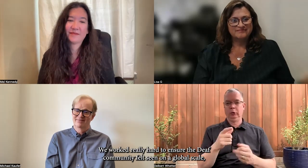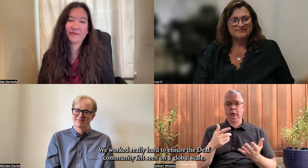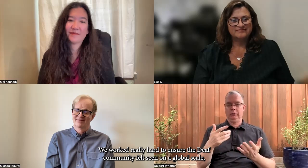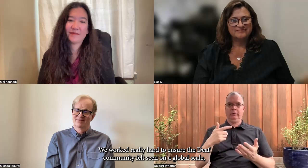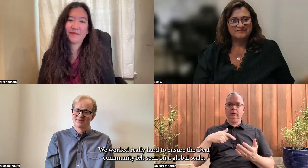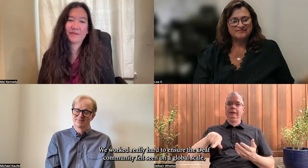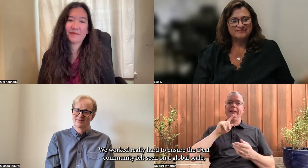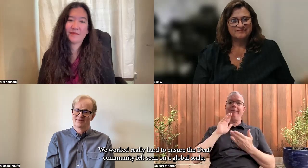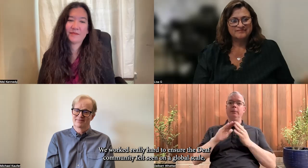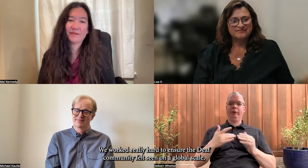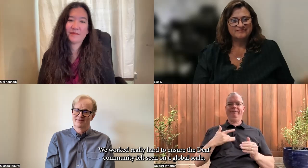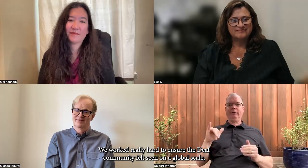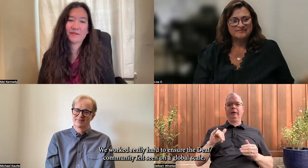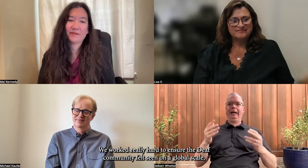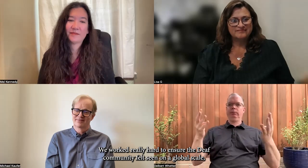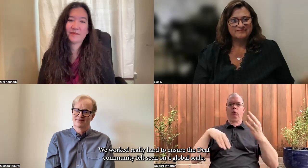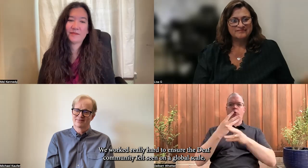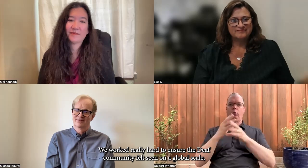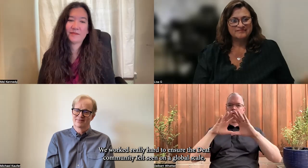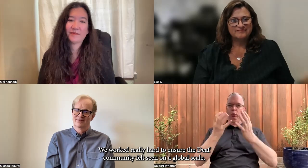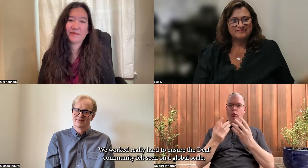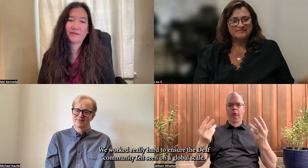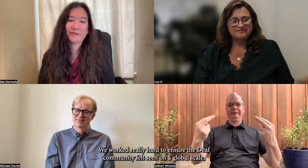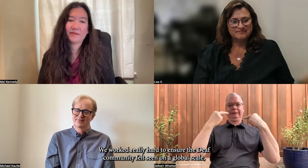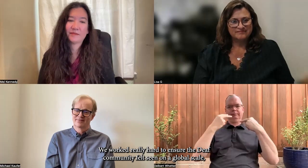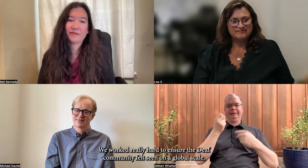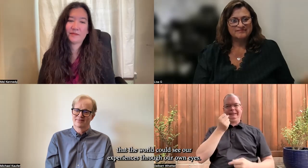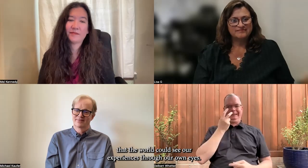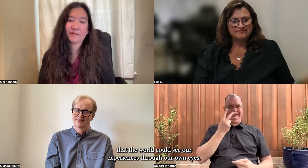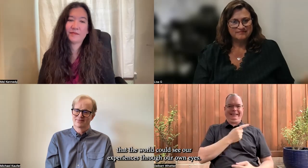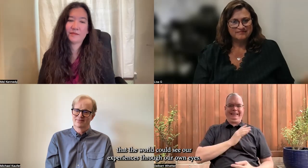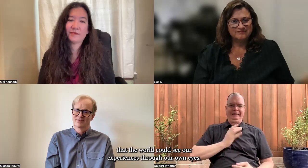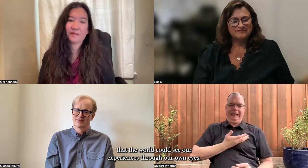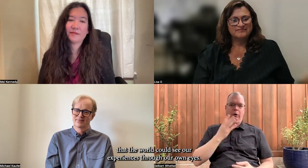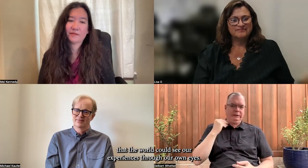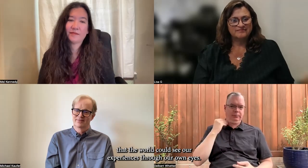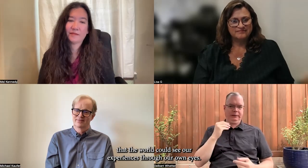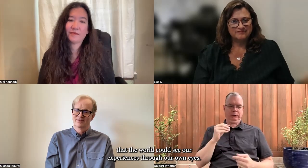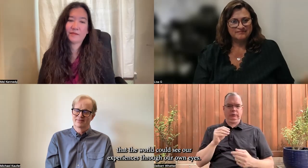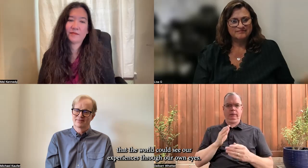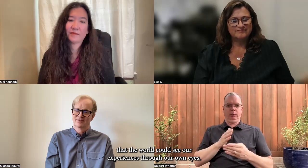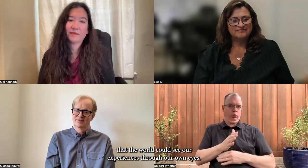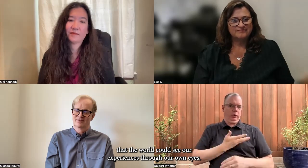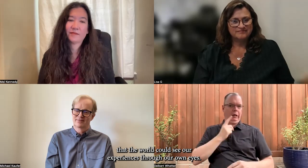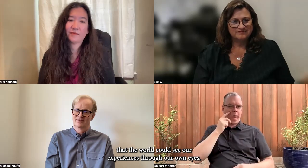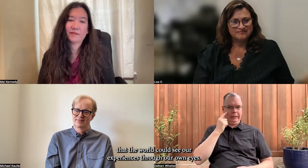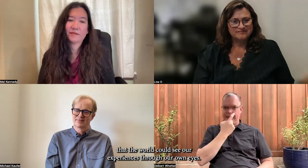to ensure the deaf community felt seen on a global scale, that the world could see our experiences through our own